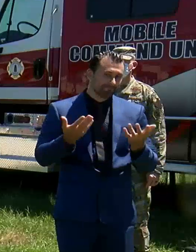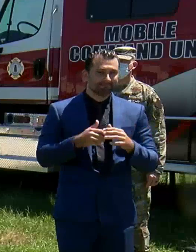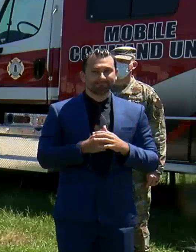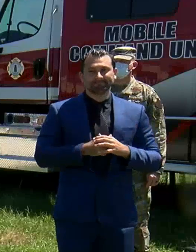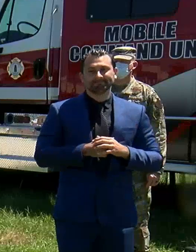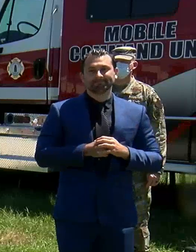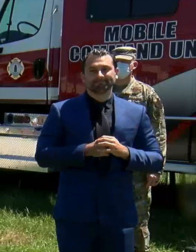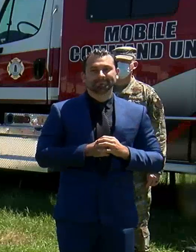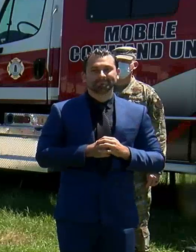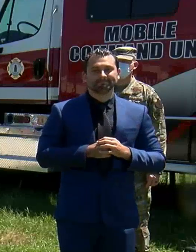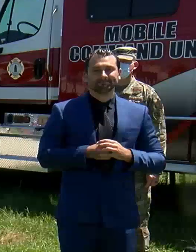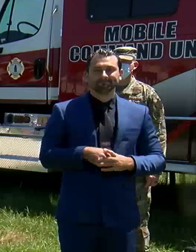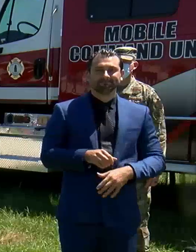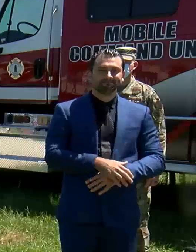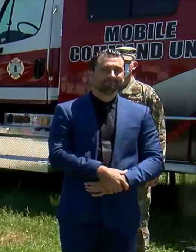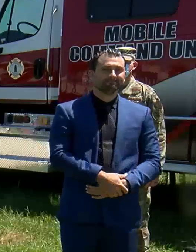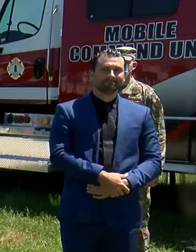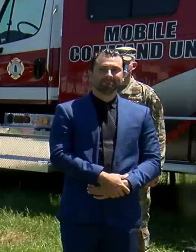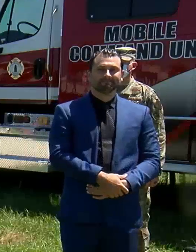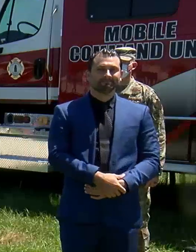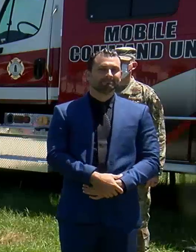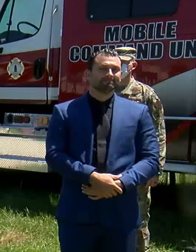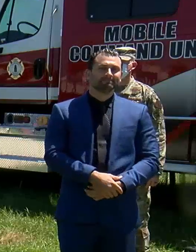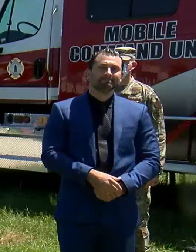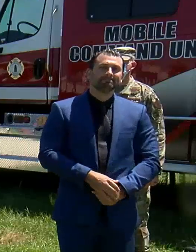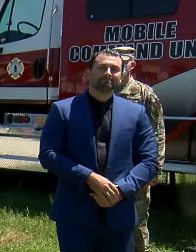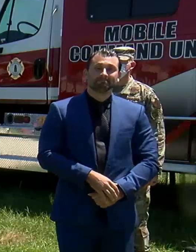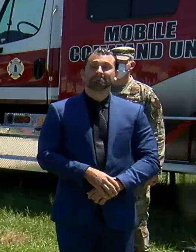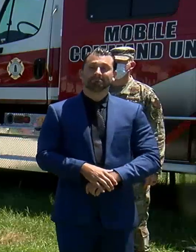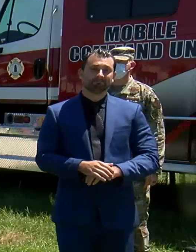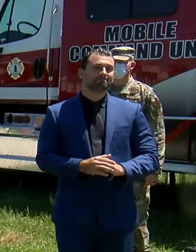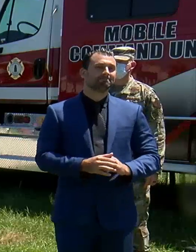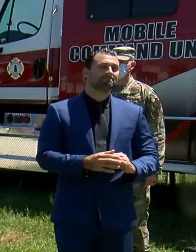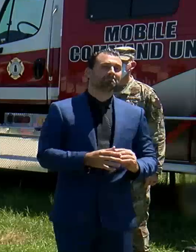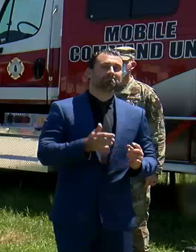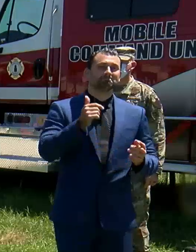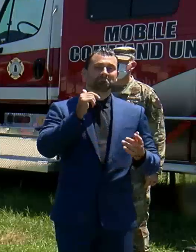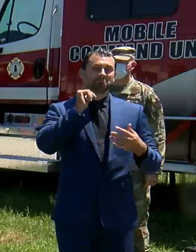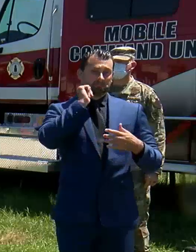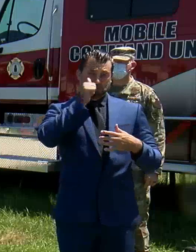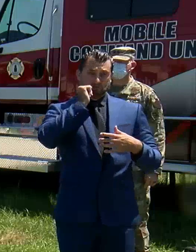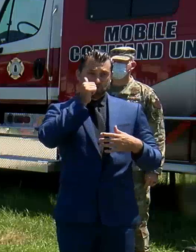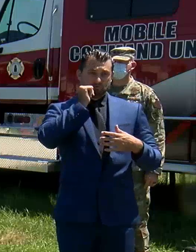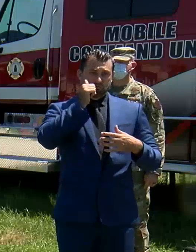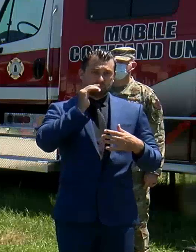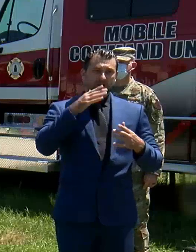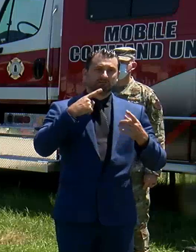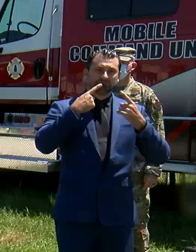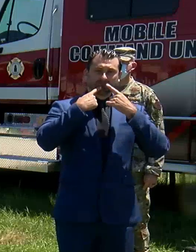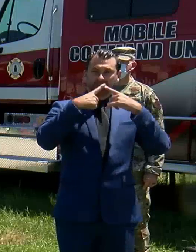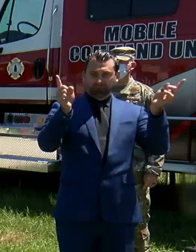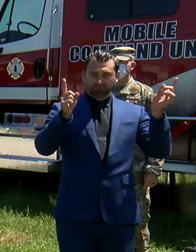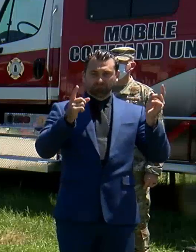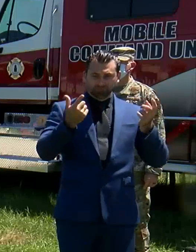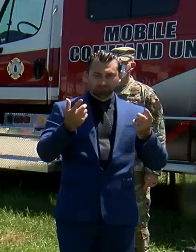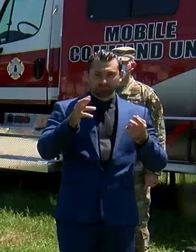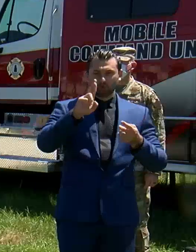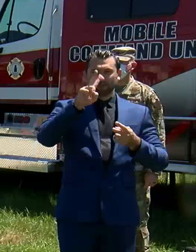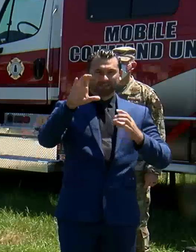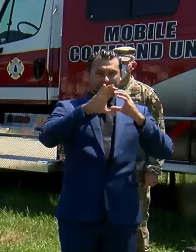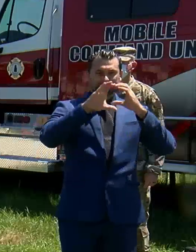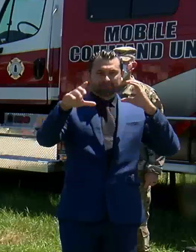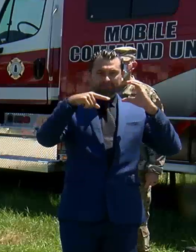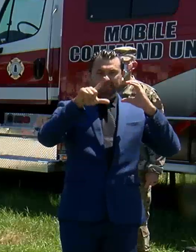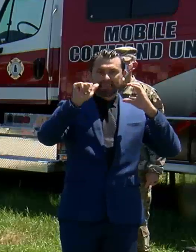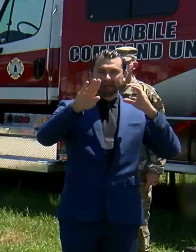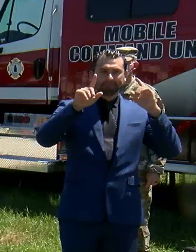We have tomorrow we'll be doing the announcement on the mobile RV lab. We'll also be doing the announcement this week on the